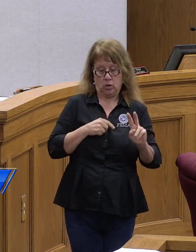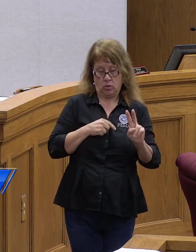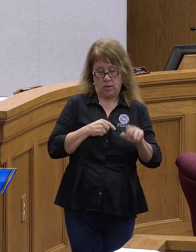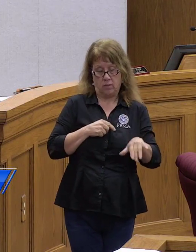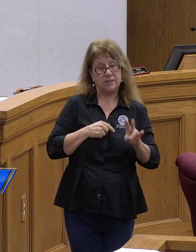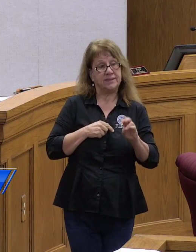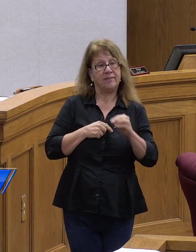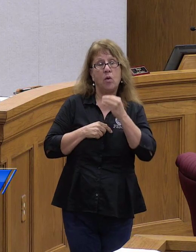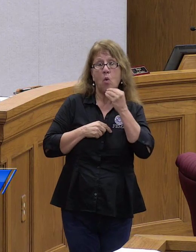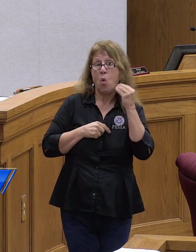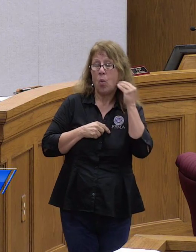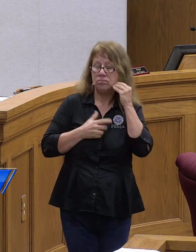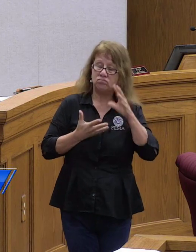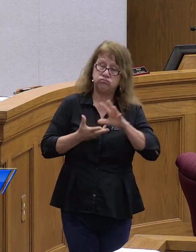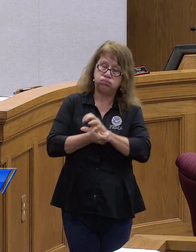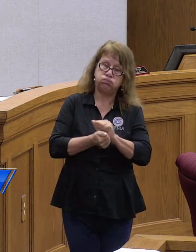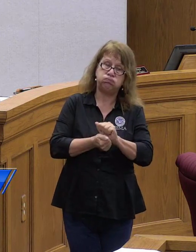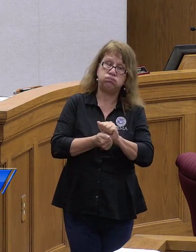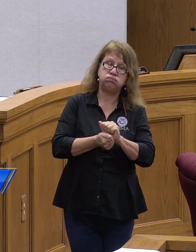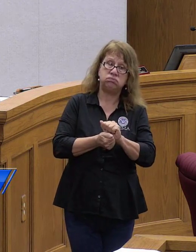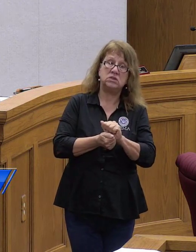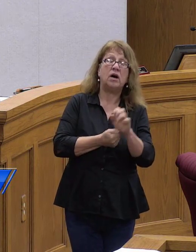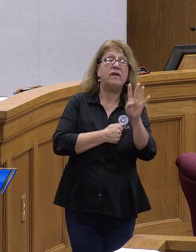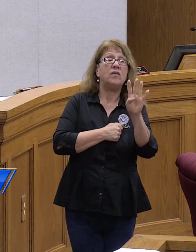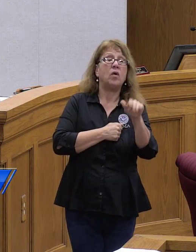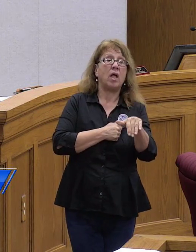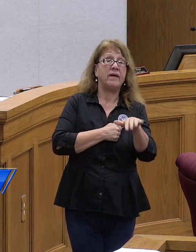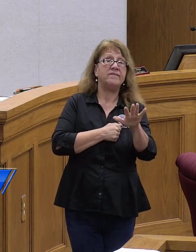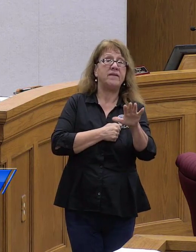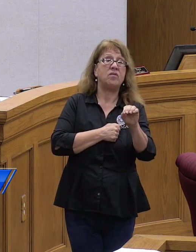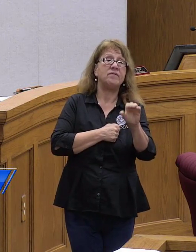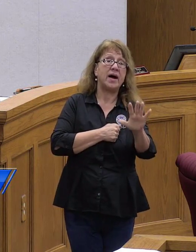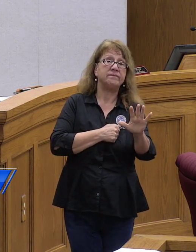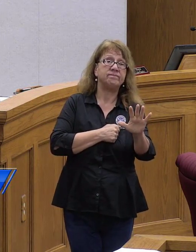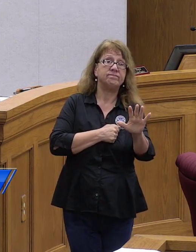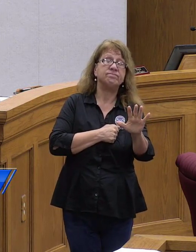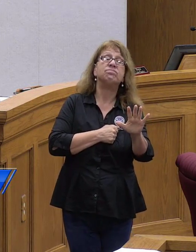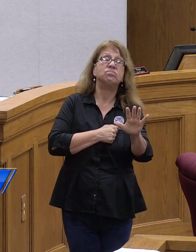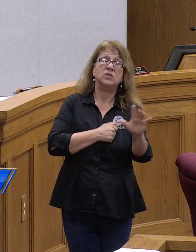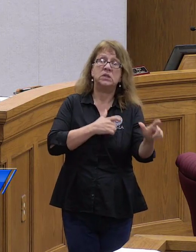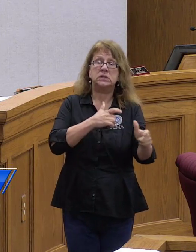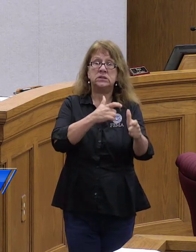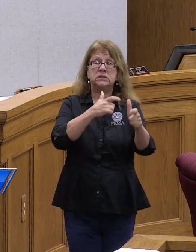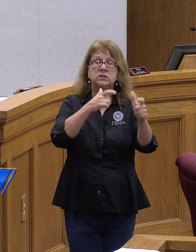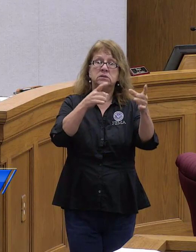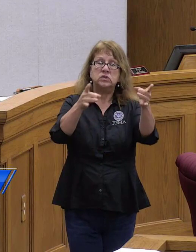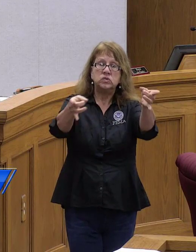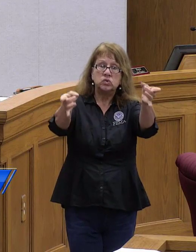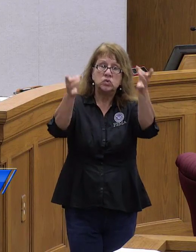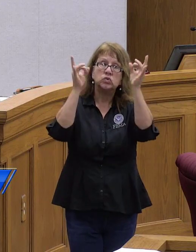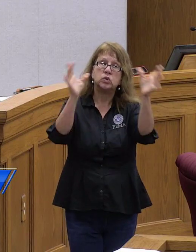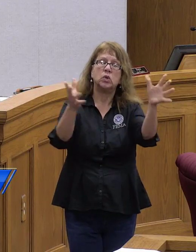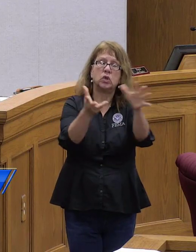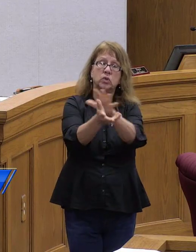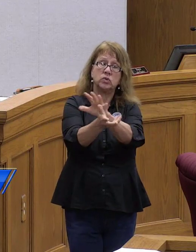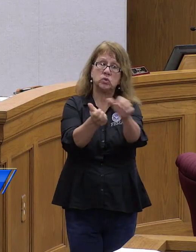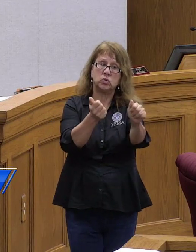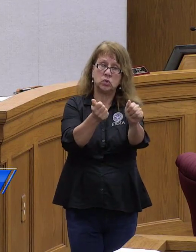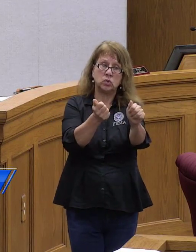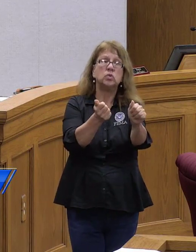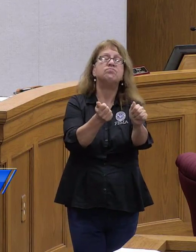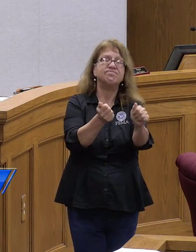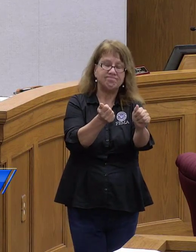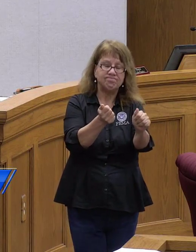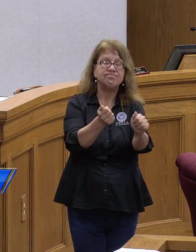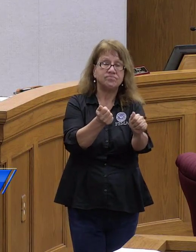2,270 homes, residences destroyed, and 4,505 with major damages. And again, those numbers are significant, but